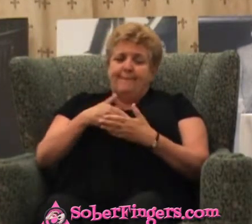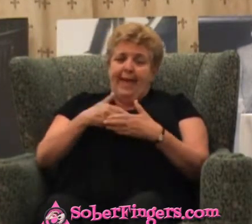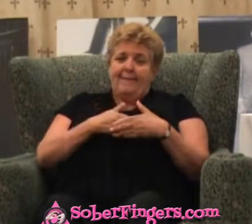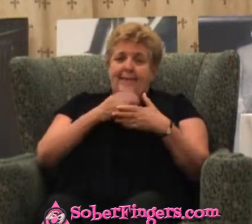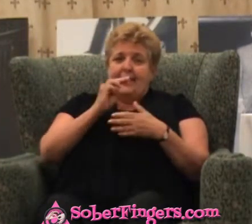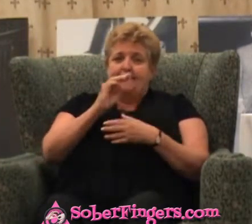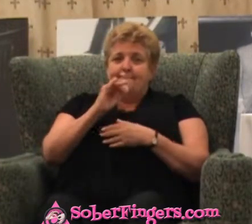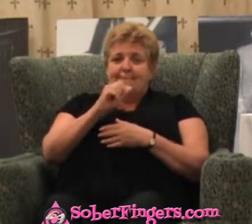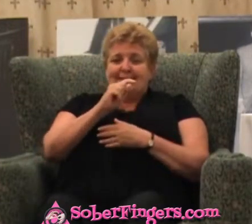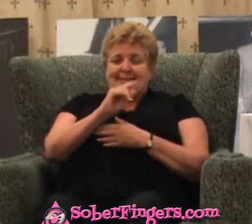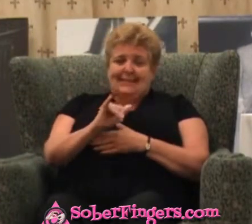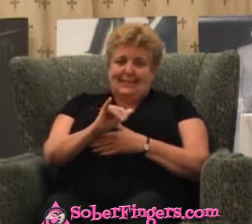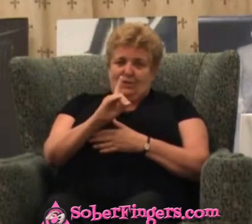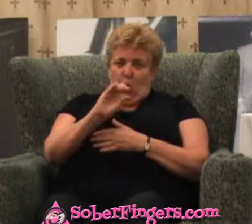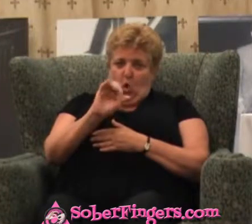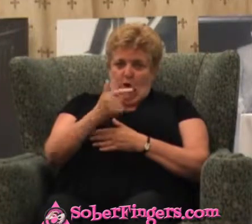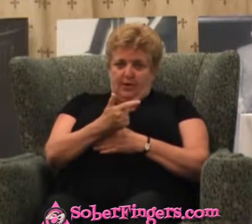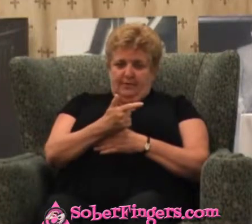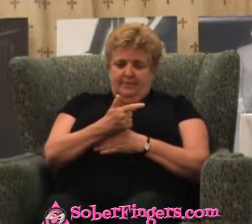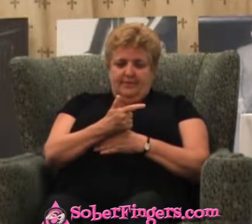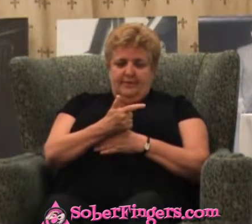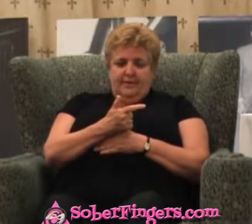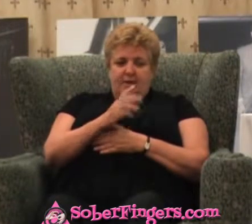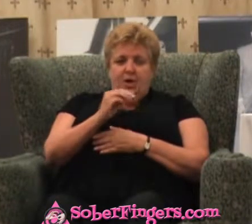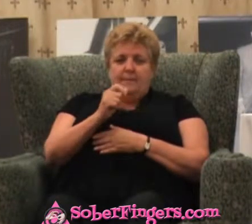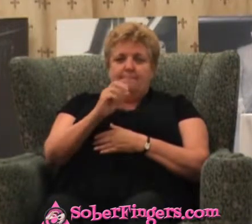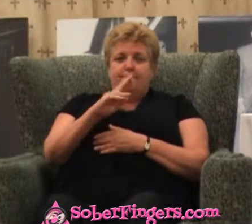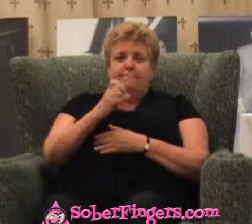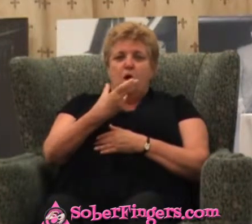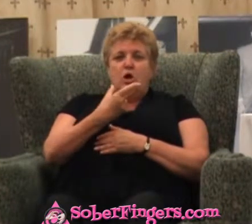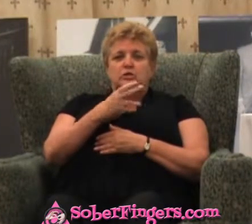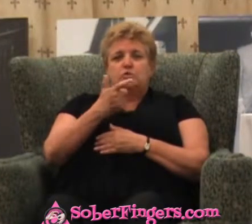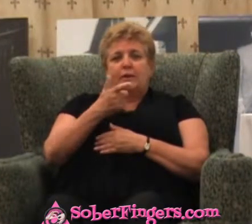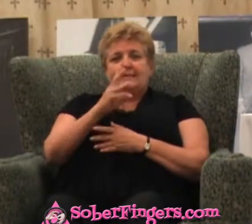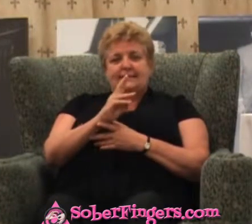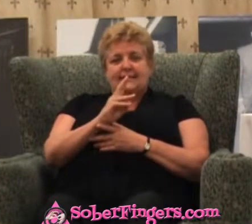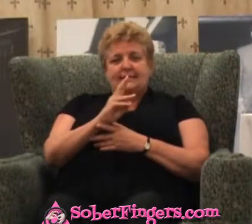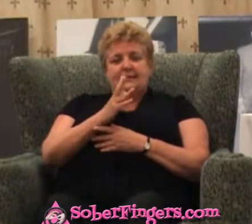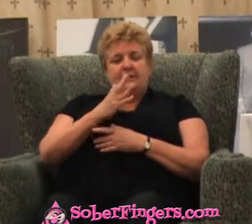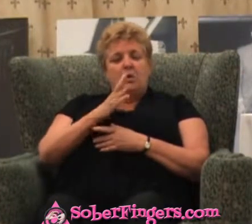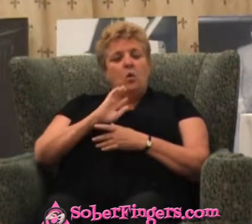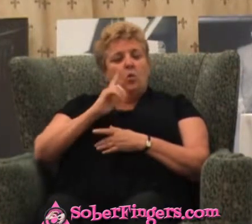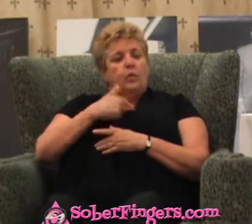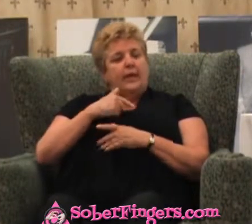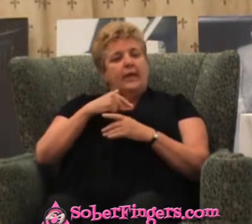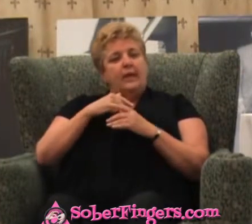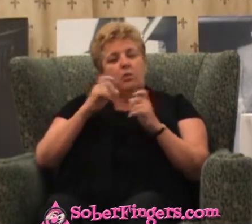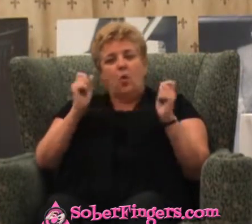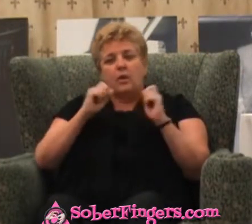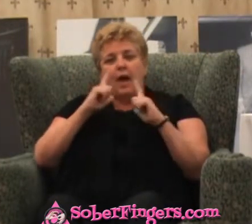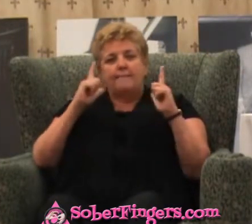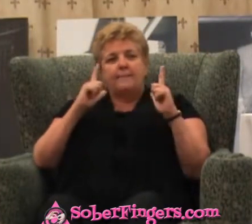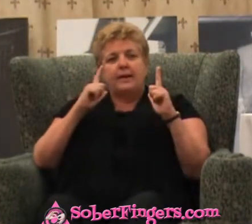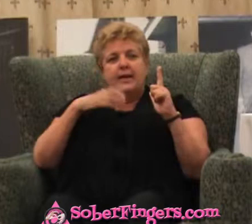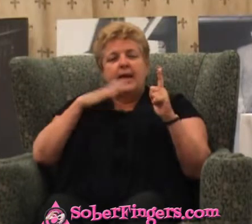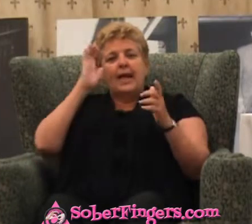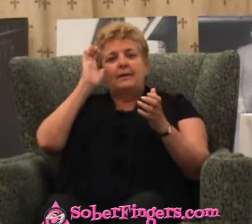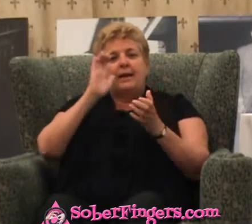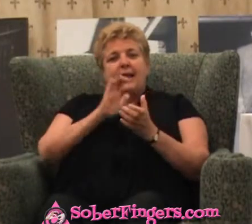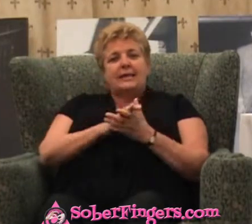in the morning, our little family woke up normally, and my husband took the 2 little dogs to have their teeth cleaned, and Misty